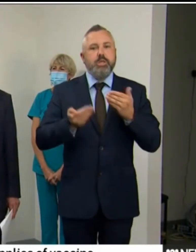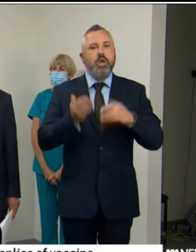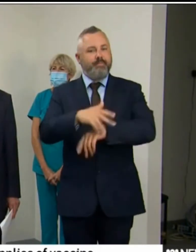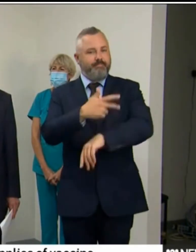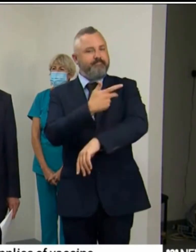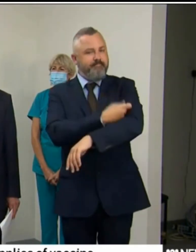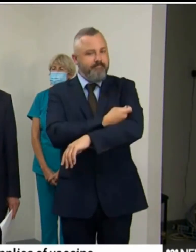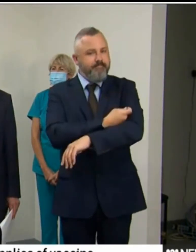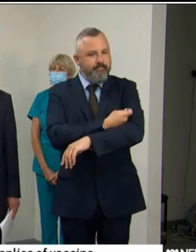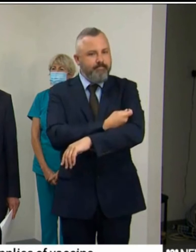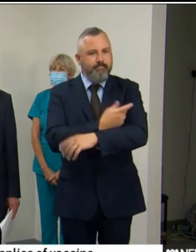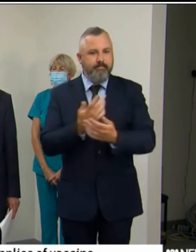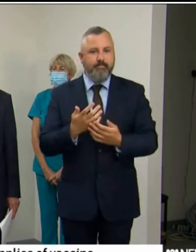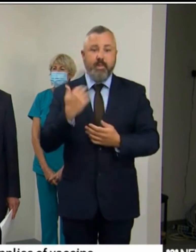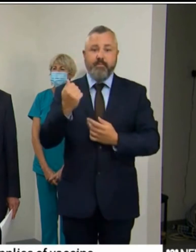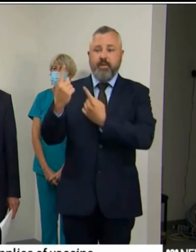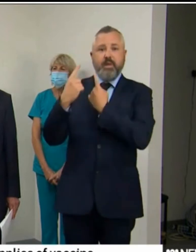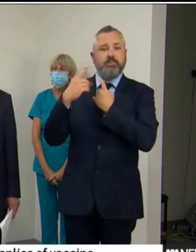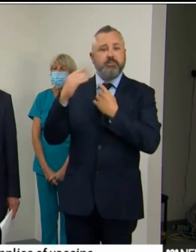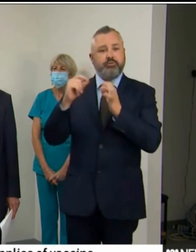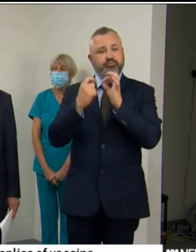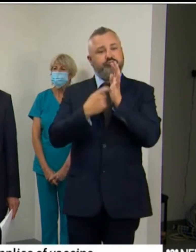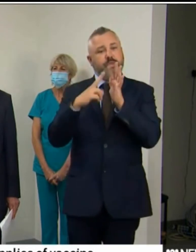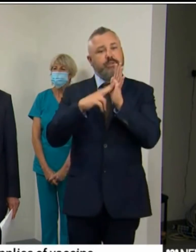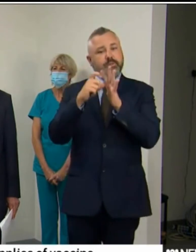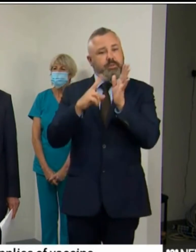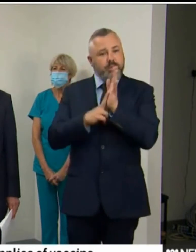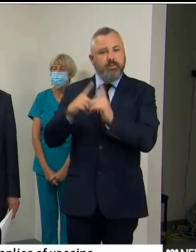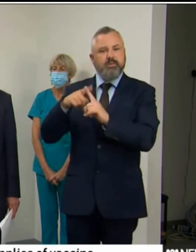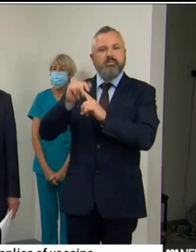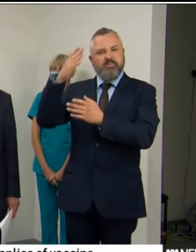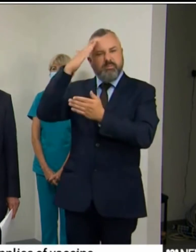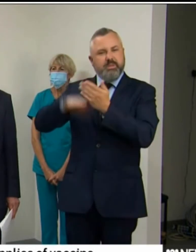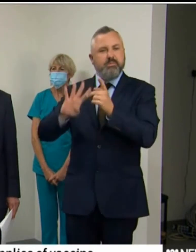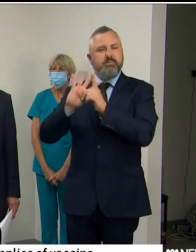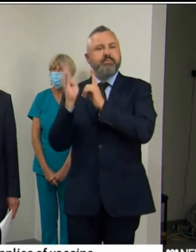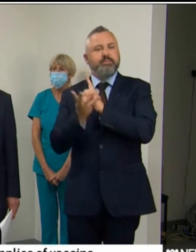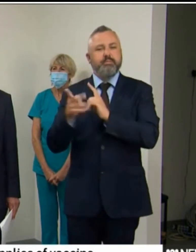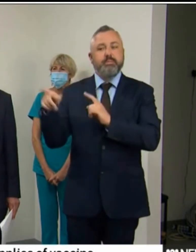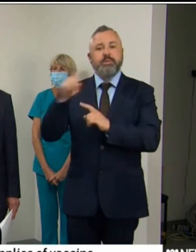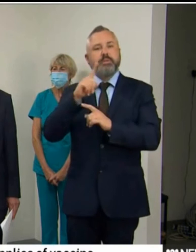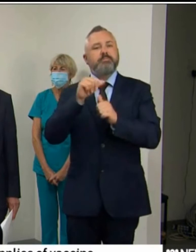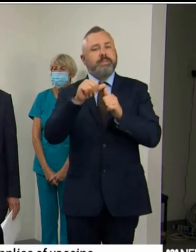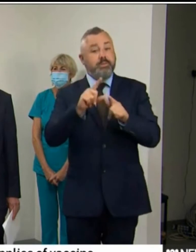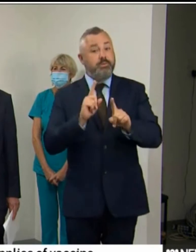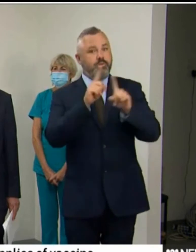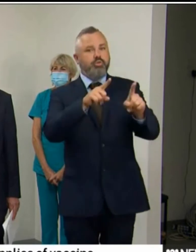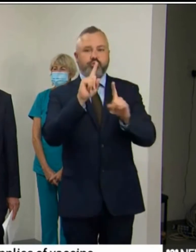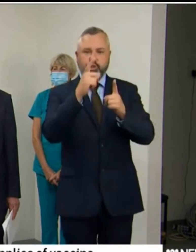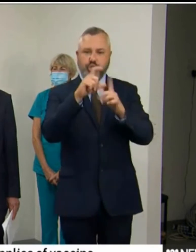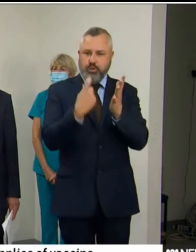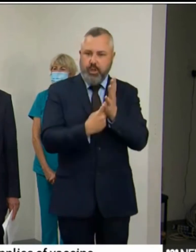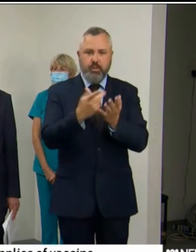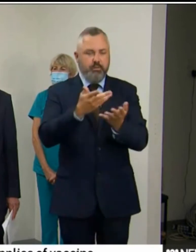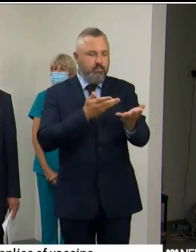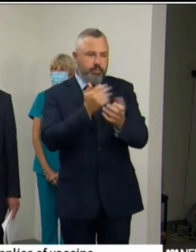from Brendan and the experts is to talk to their GP about that. Generally, I think women are more